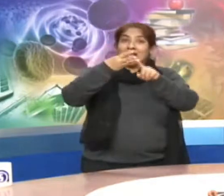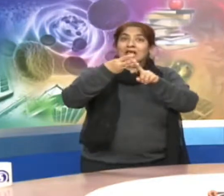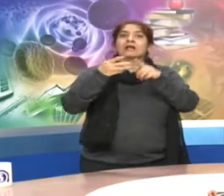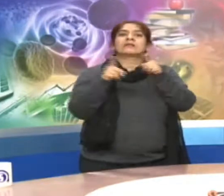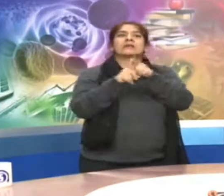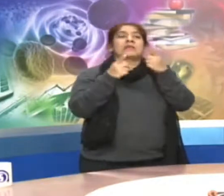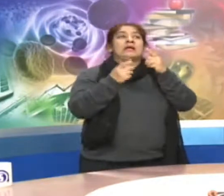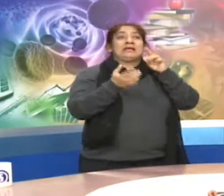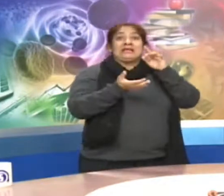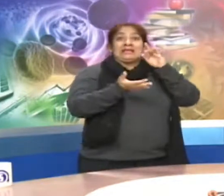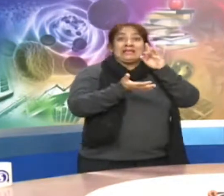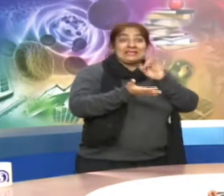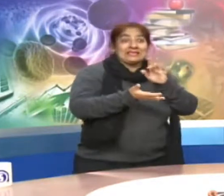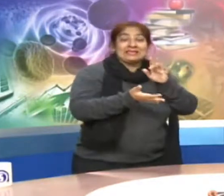Central or state government